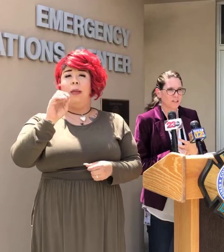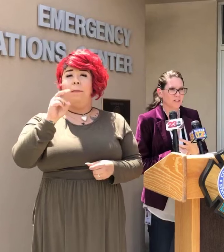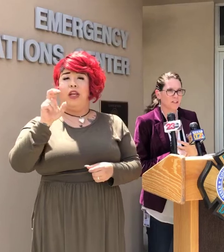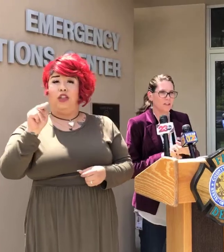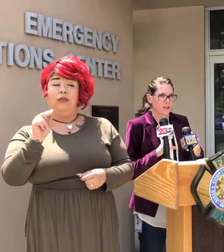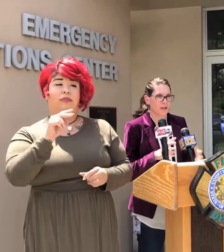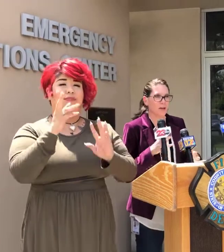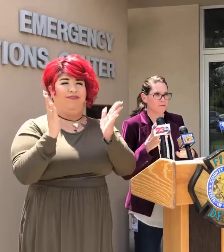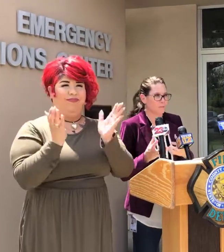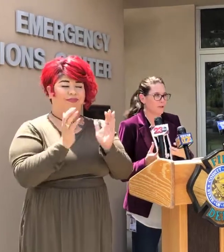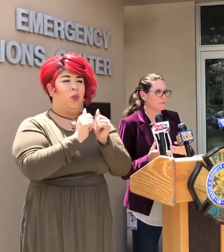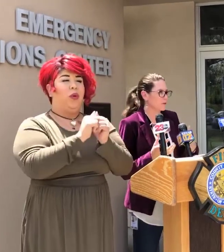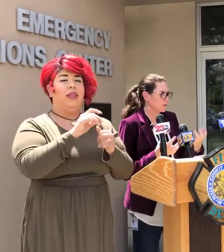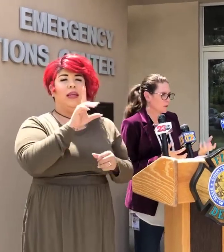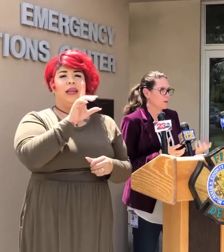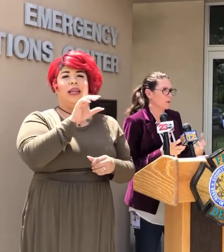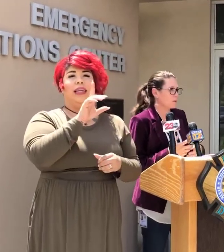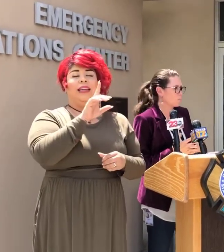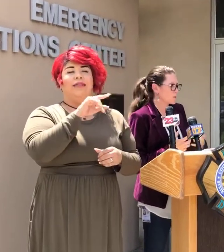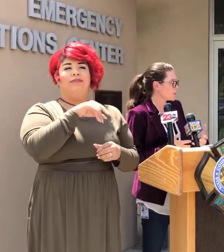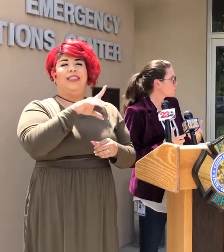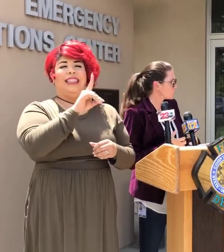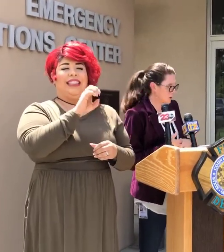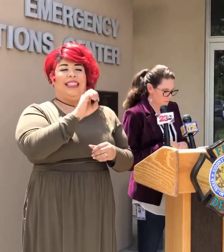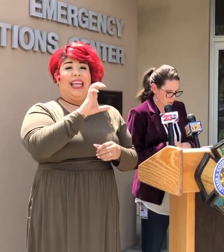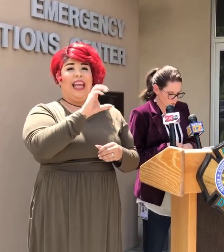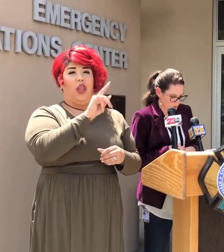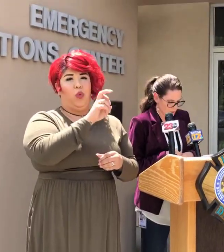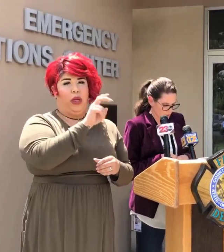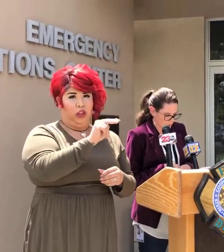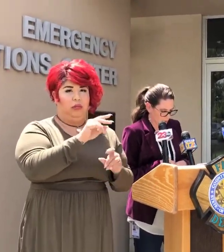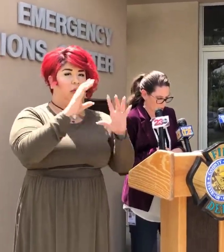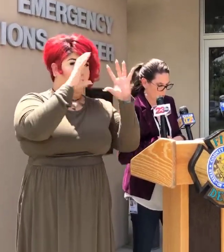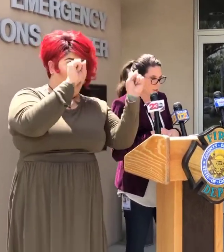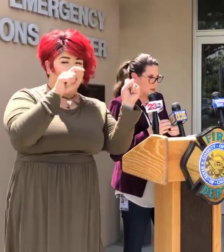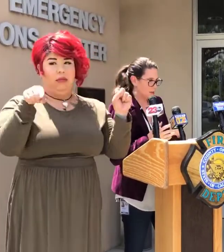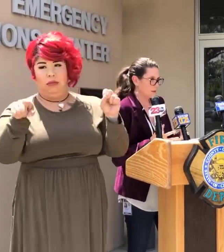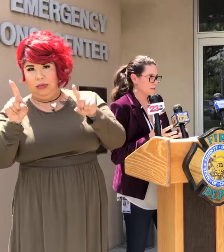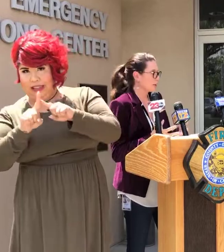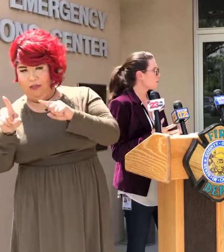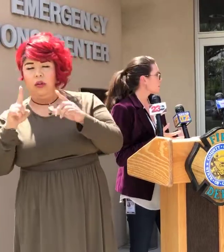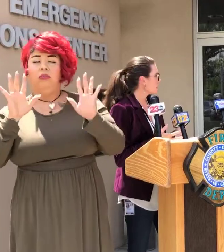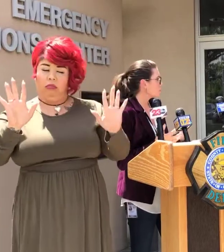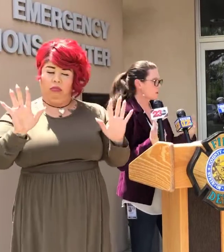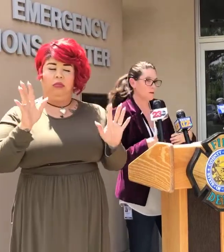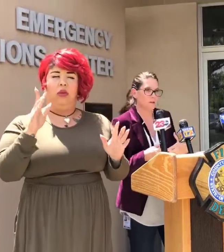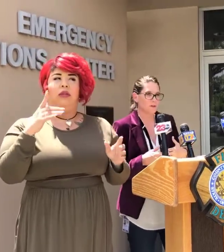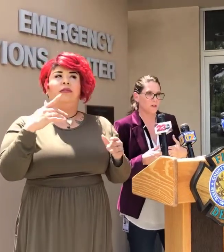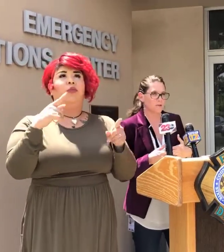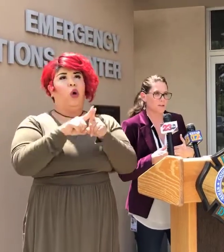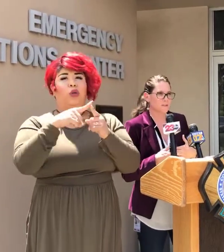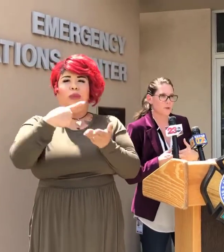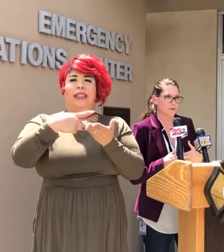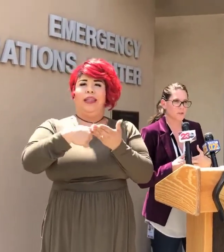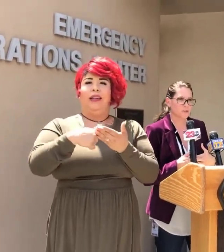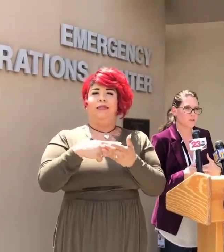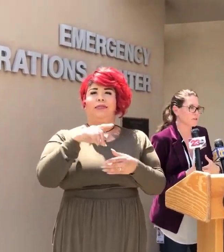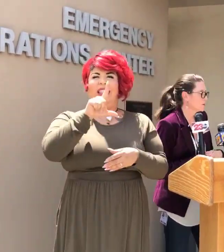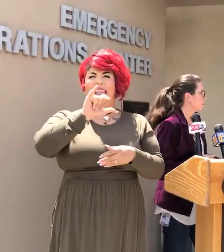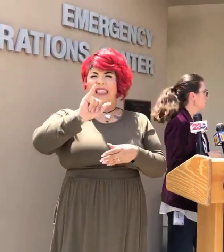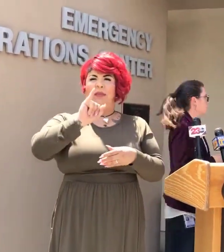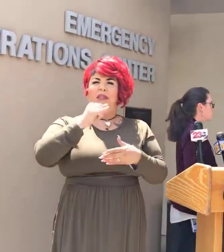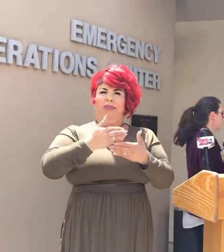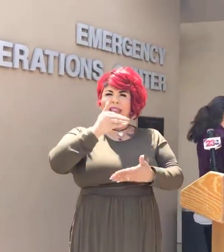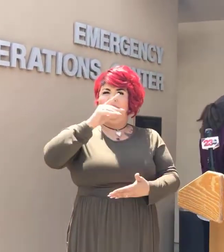that you're hearing from the governor and the presidential declaration and the status of the dam, and then I'll address some other